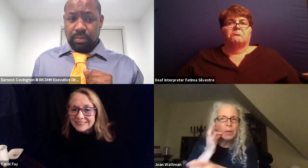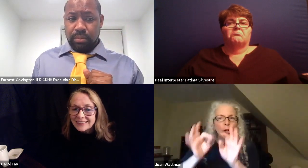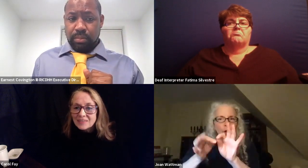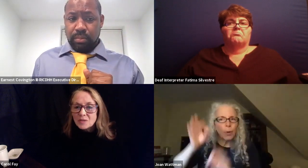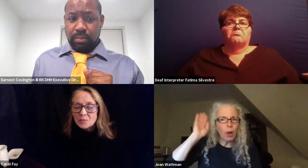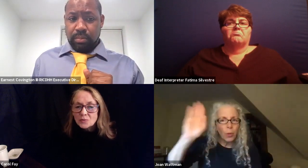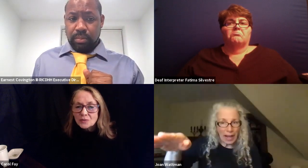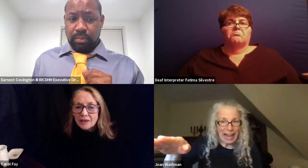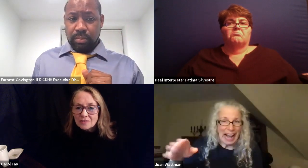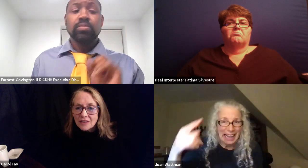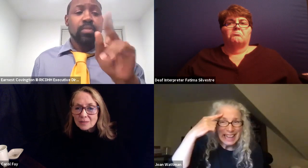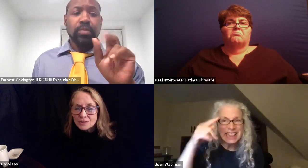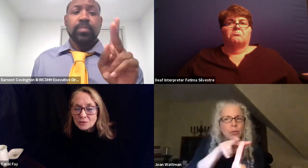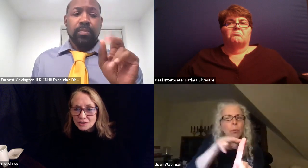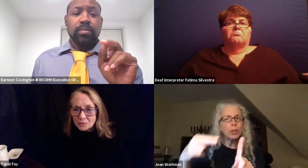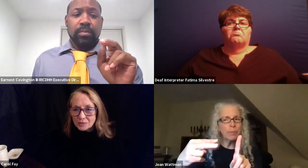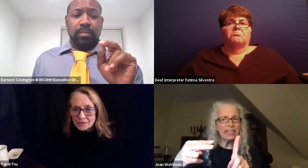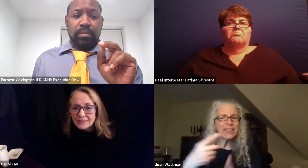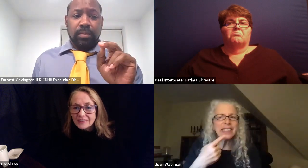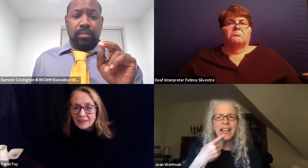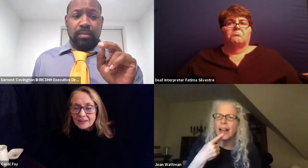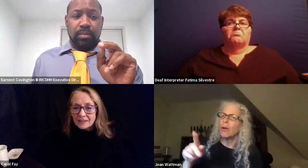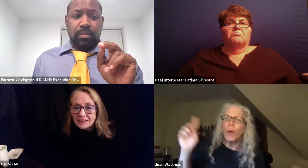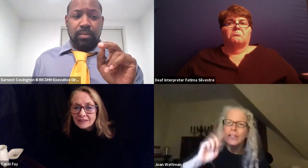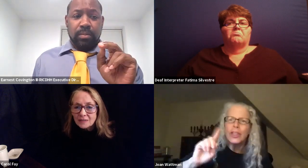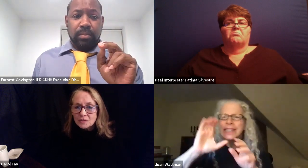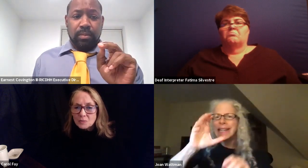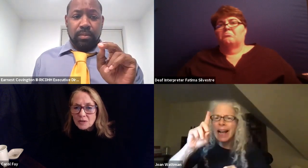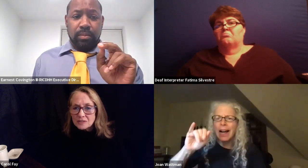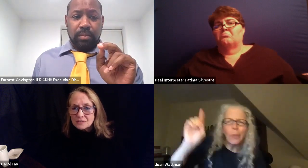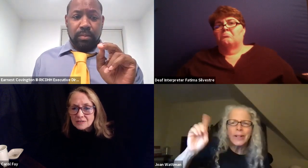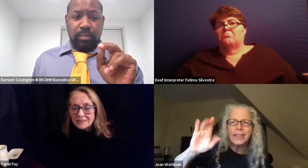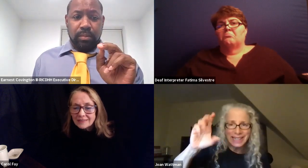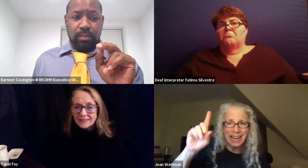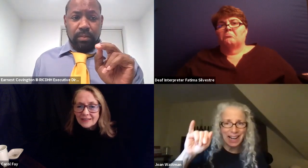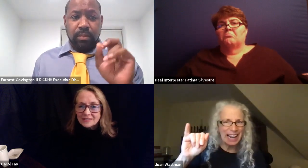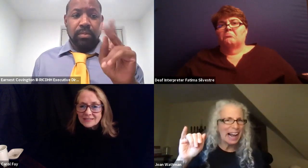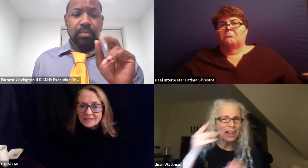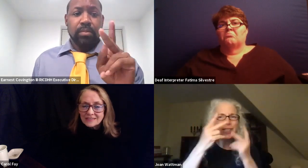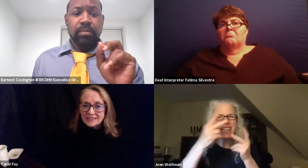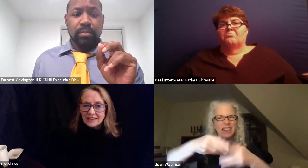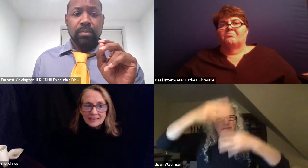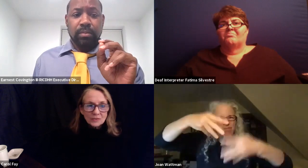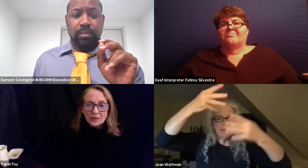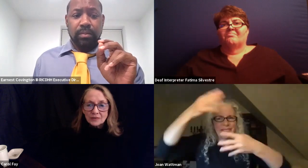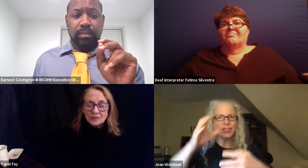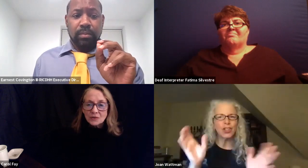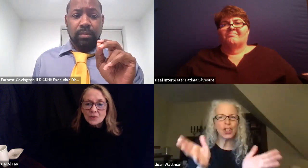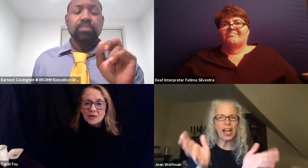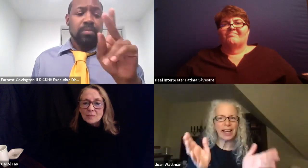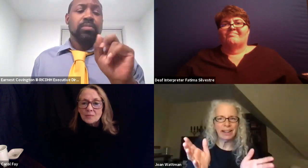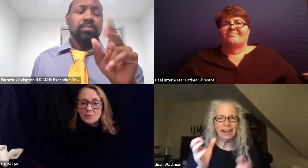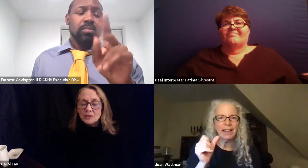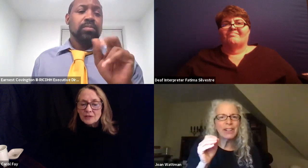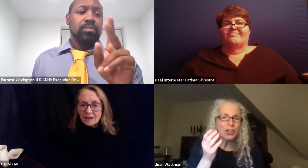So, yeah, some people would like Fatima to interpret. Like Perspective said, they'd like to see the CDI as well.